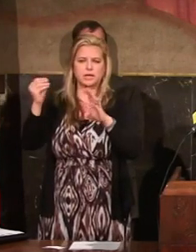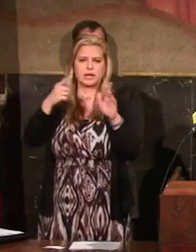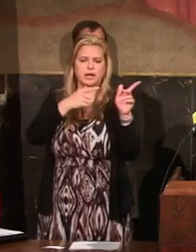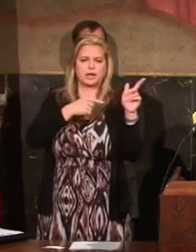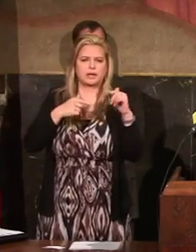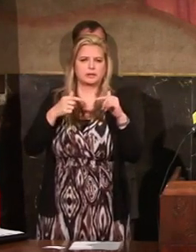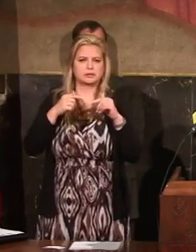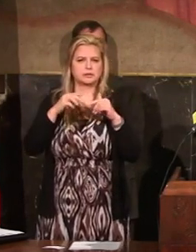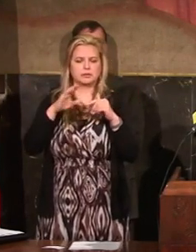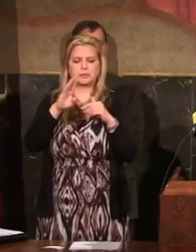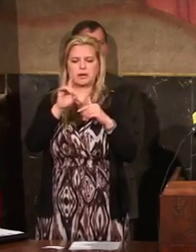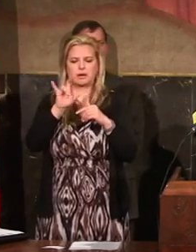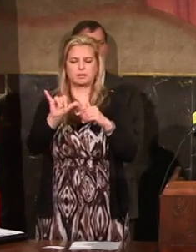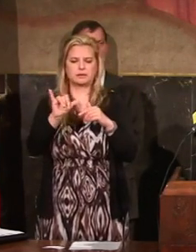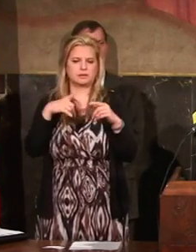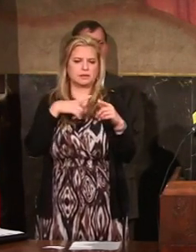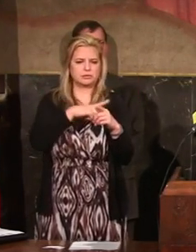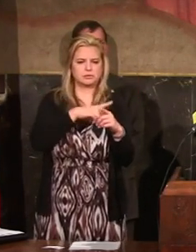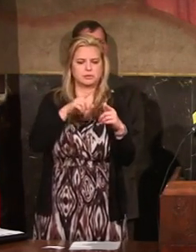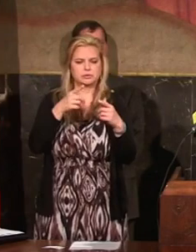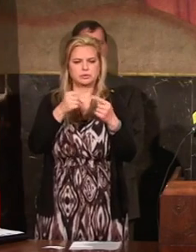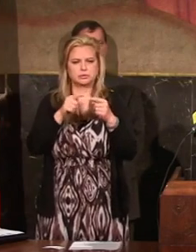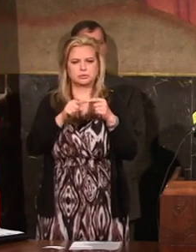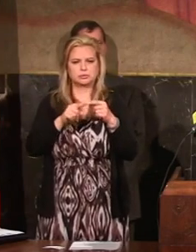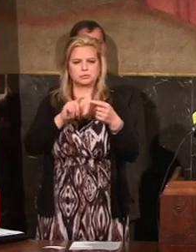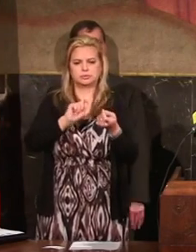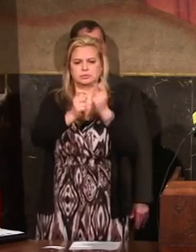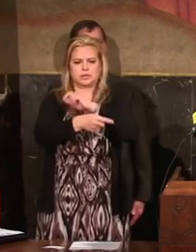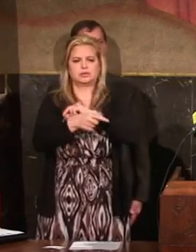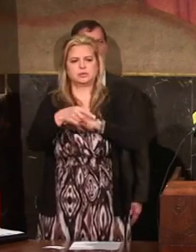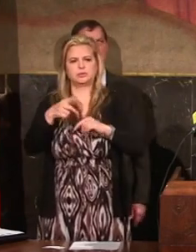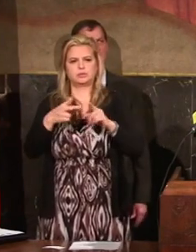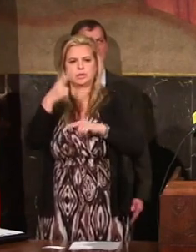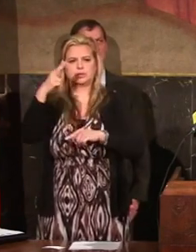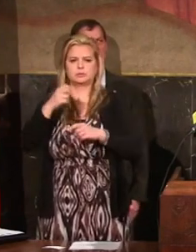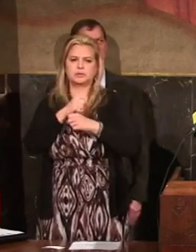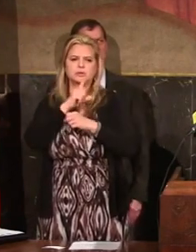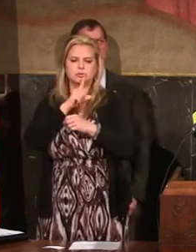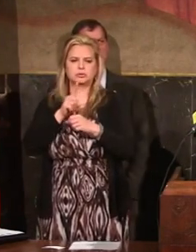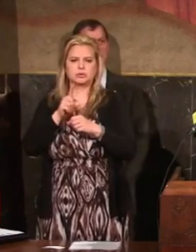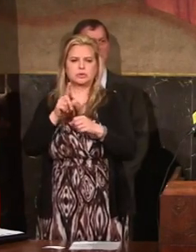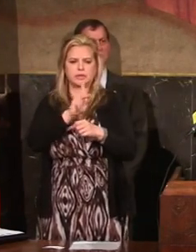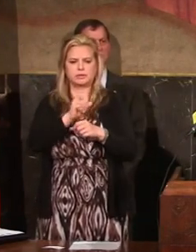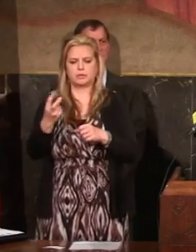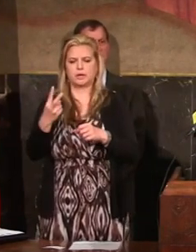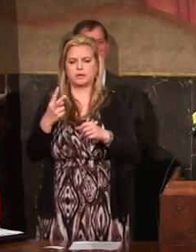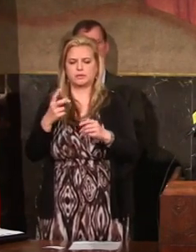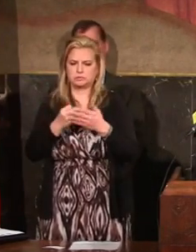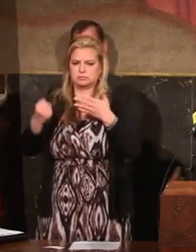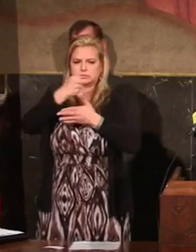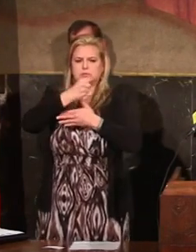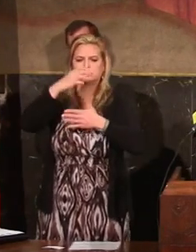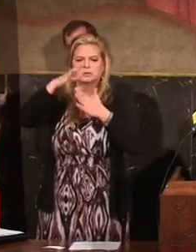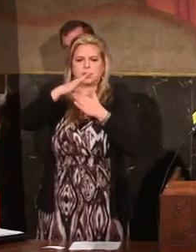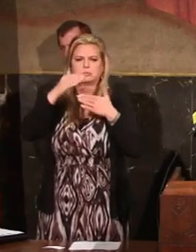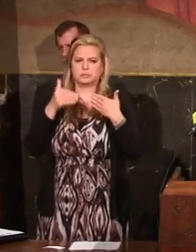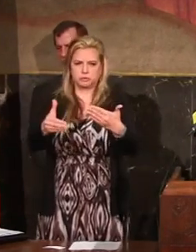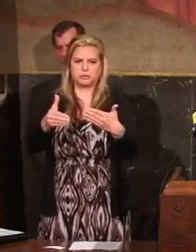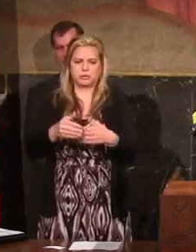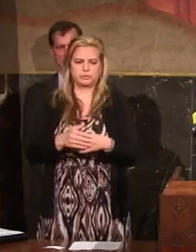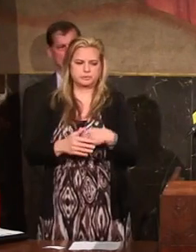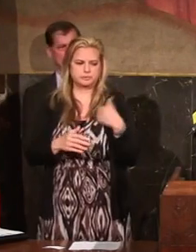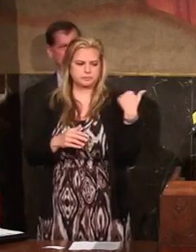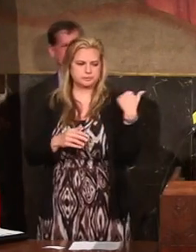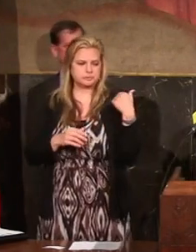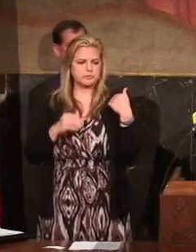to reverse these cuts and make sure K-12 is a priority moving forward. Thank you. Thank you,